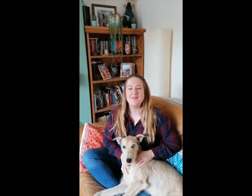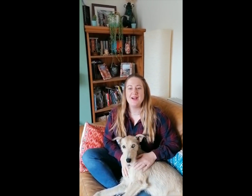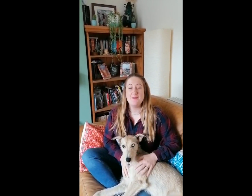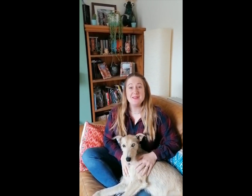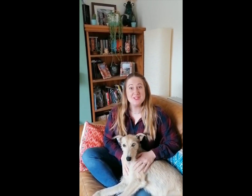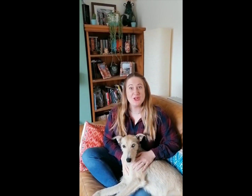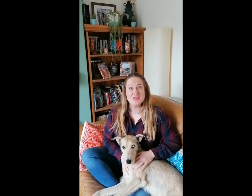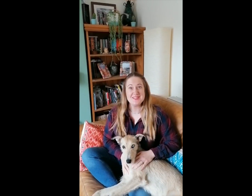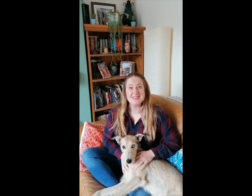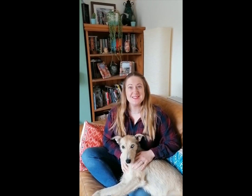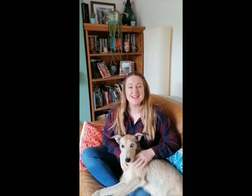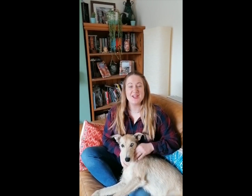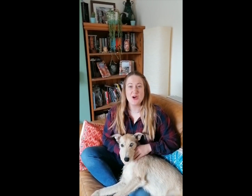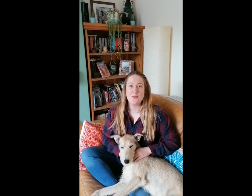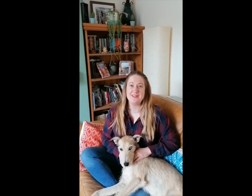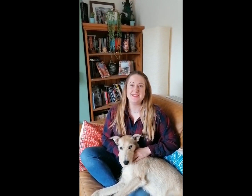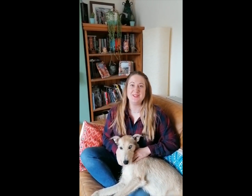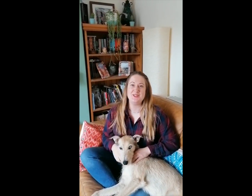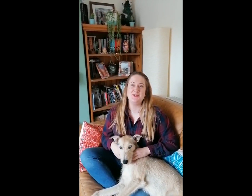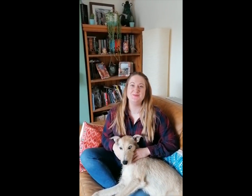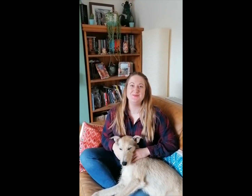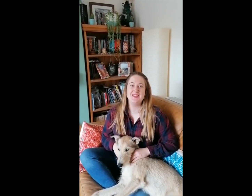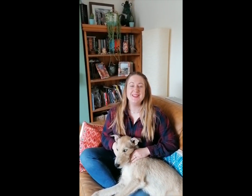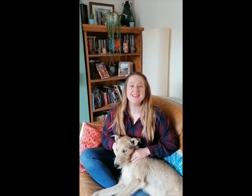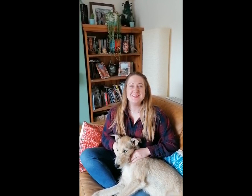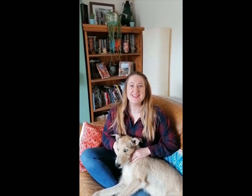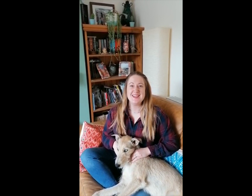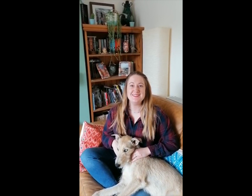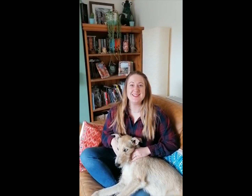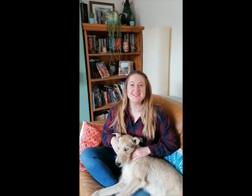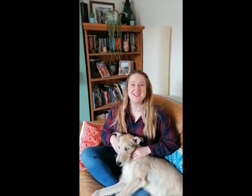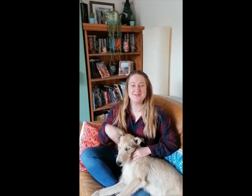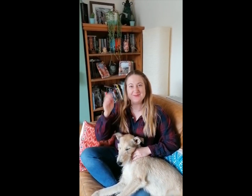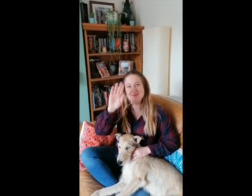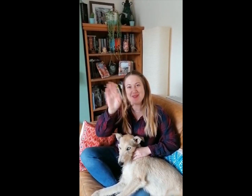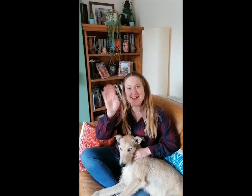I miss you lots, and I can't wait to see you soon. Take care, stay safe. Bye.